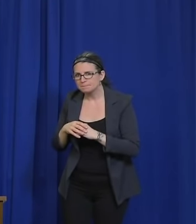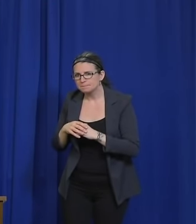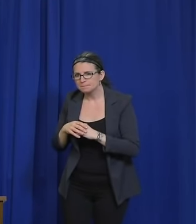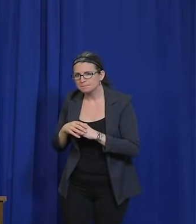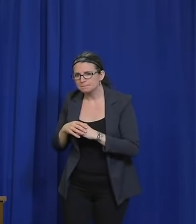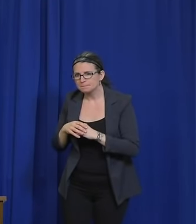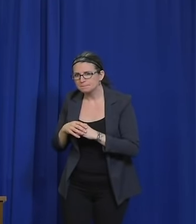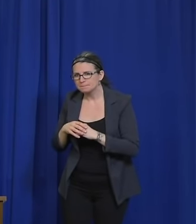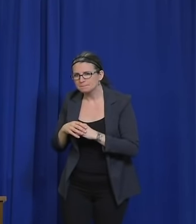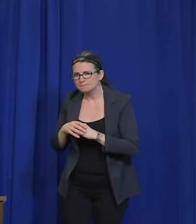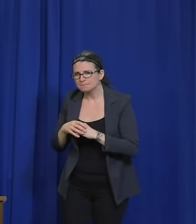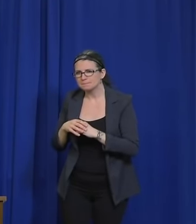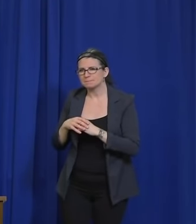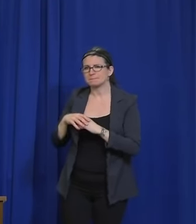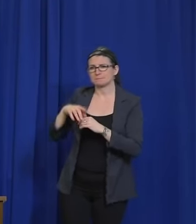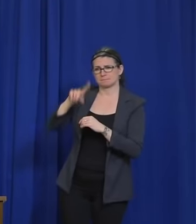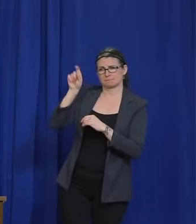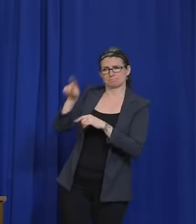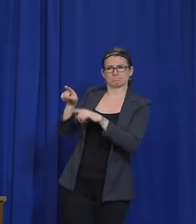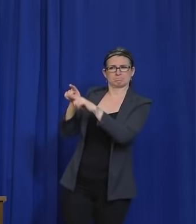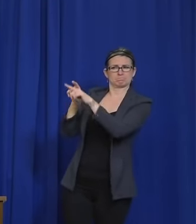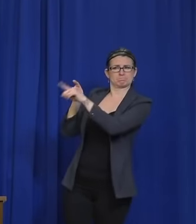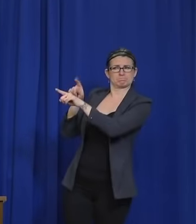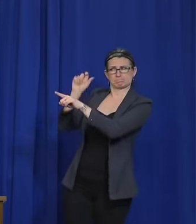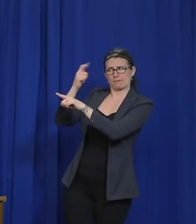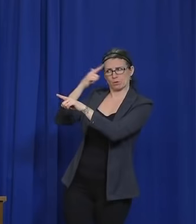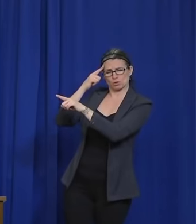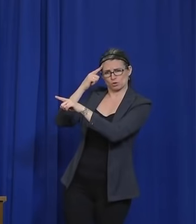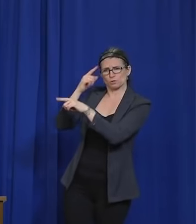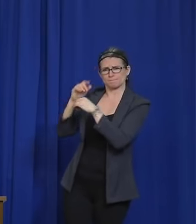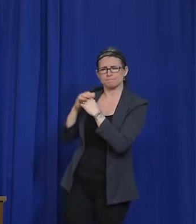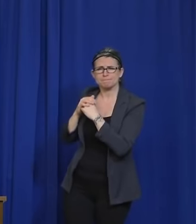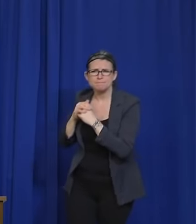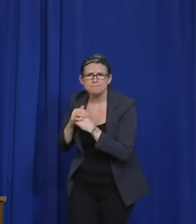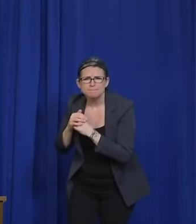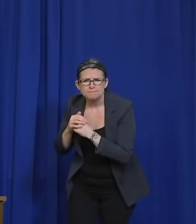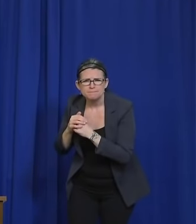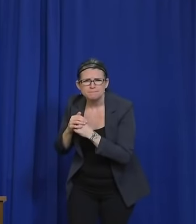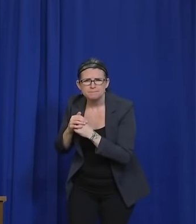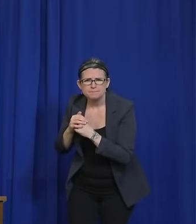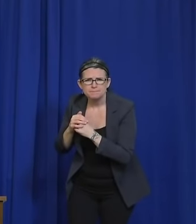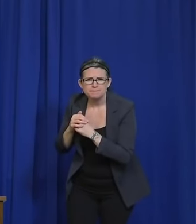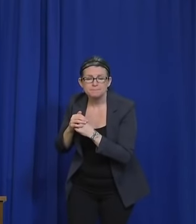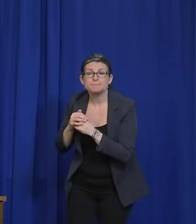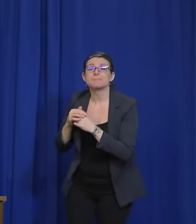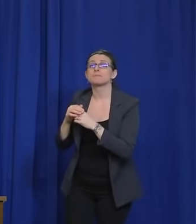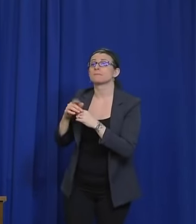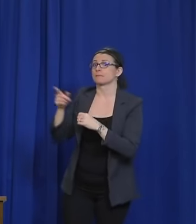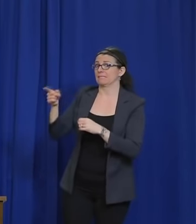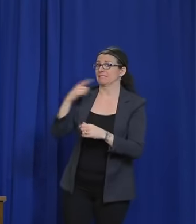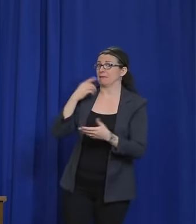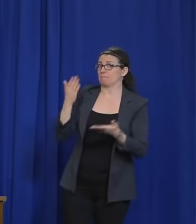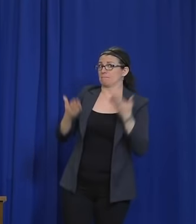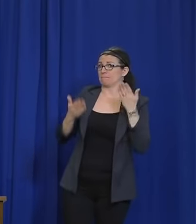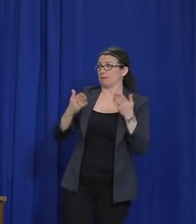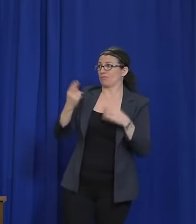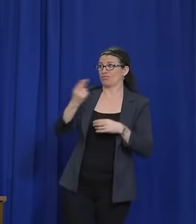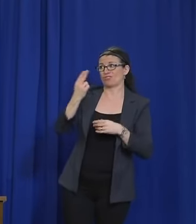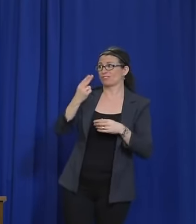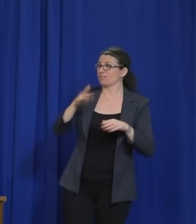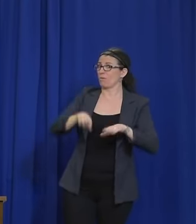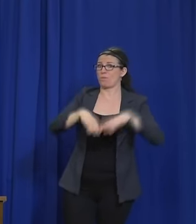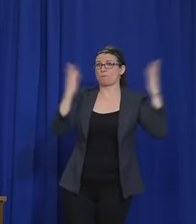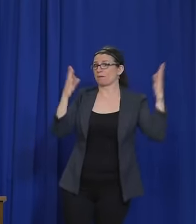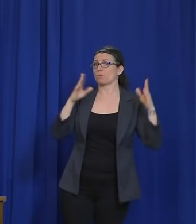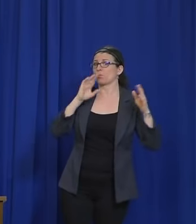Governor Mills. The discussion of extending that stay-at-home order and possibly down the line reopening businesses gradually, where does it fit in for